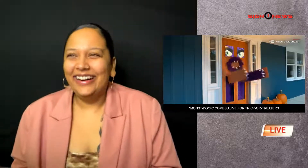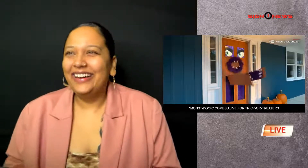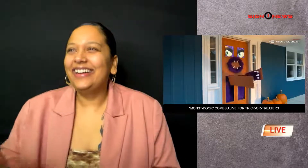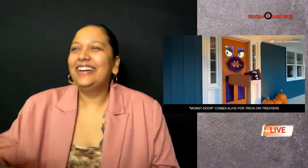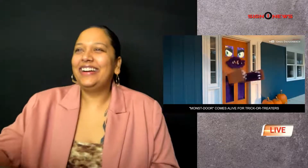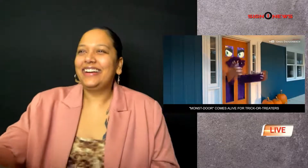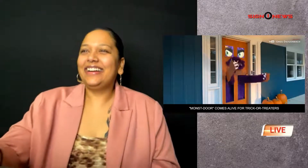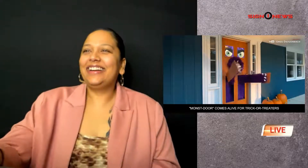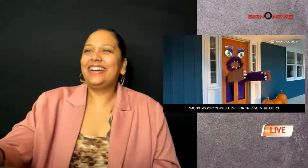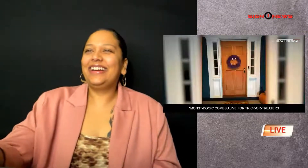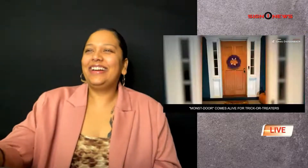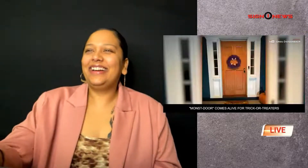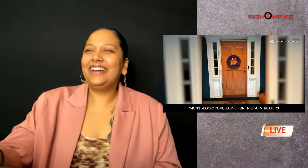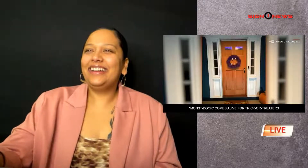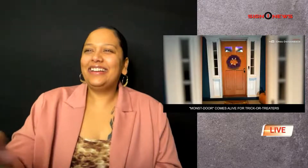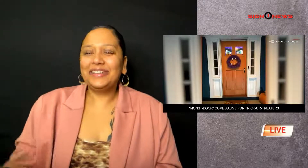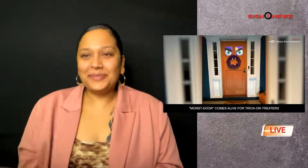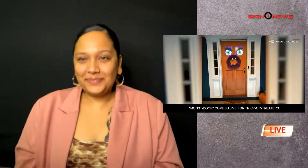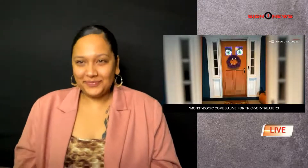screaming.